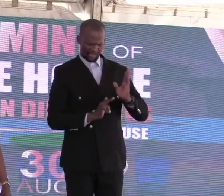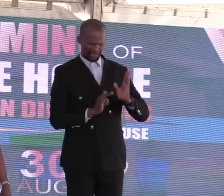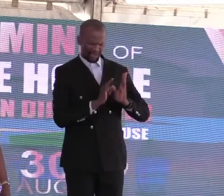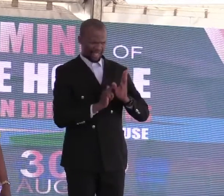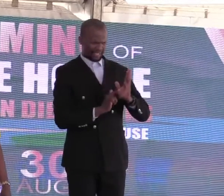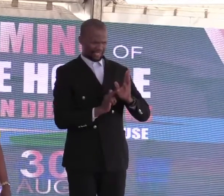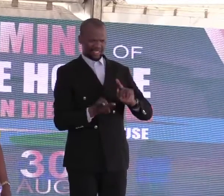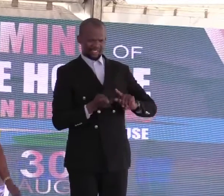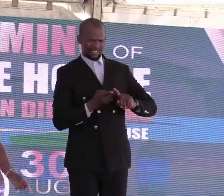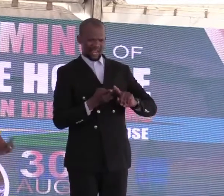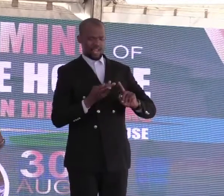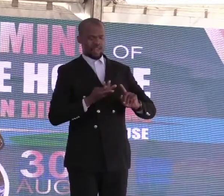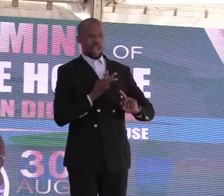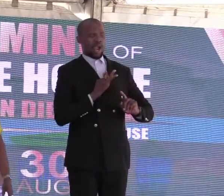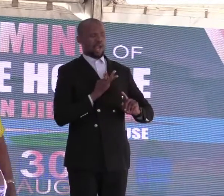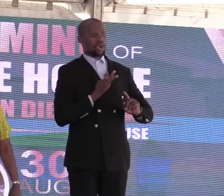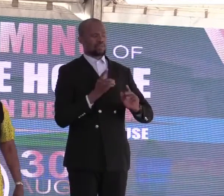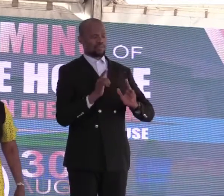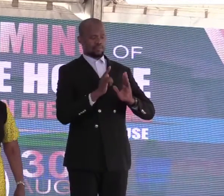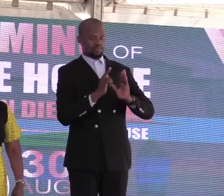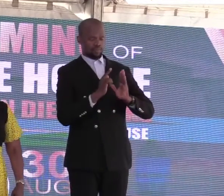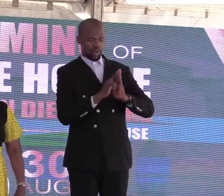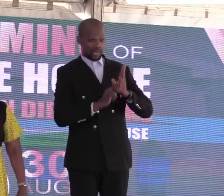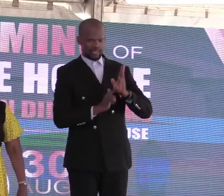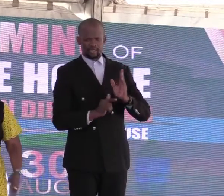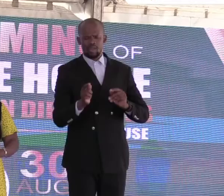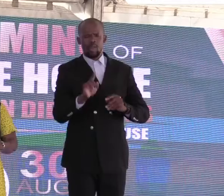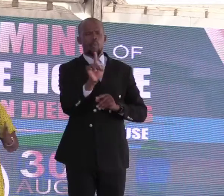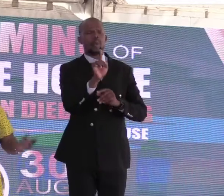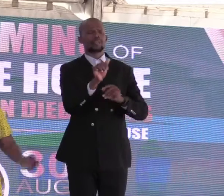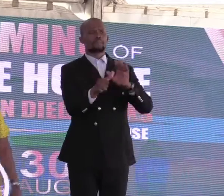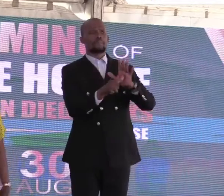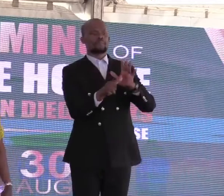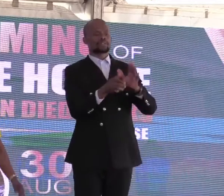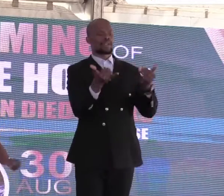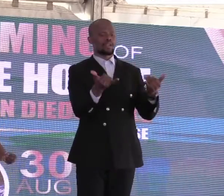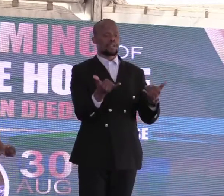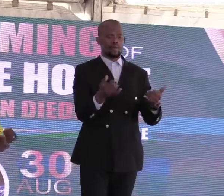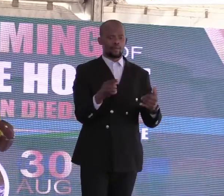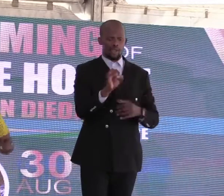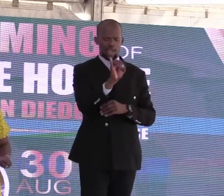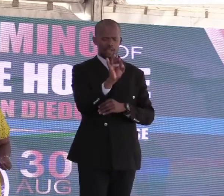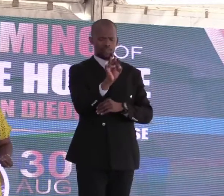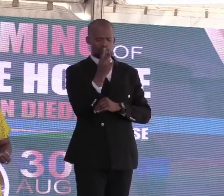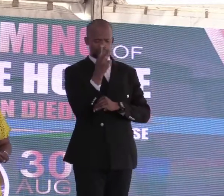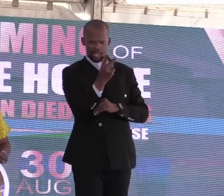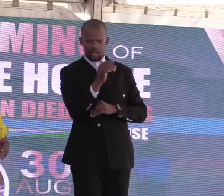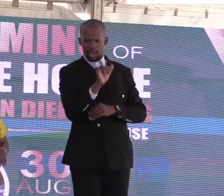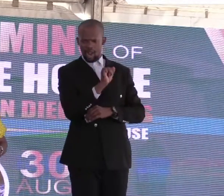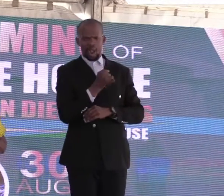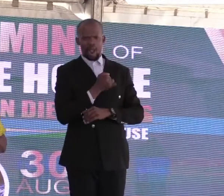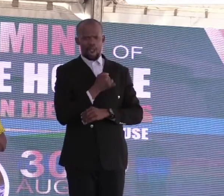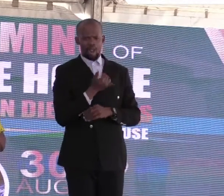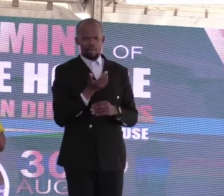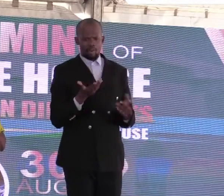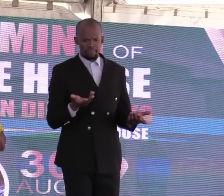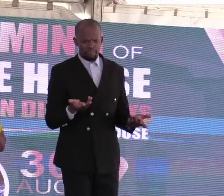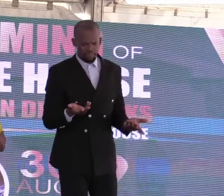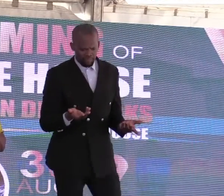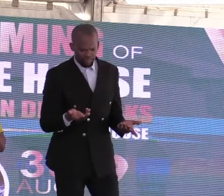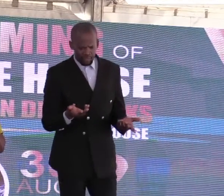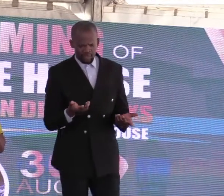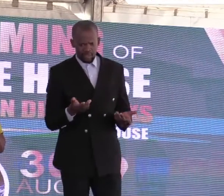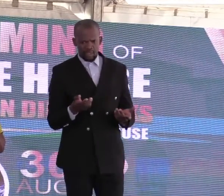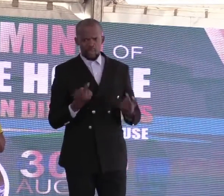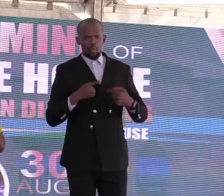youngest of the grandchildren. What is very important, if you look around at our entourage today, is that